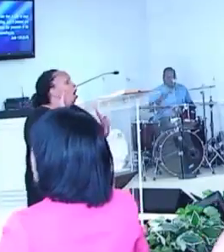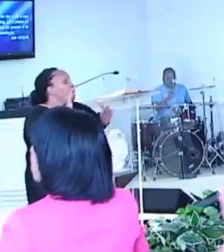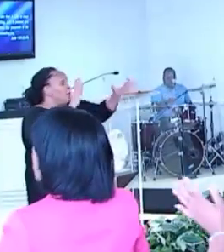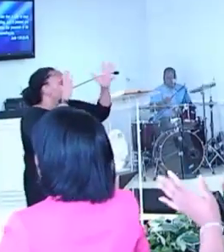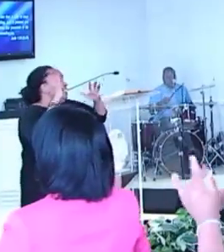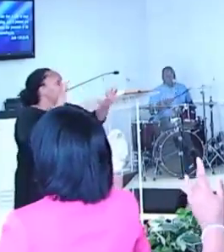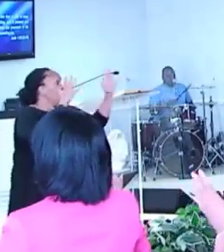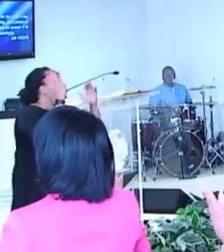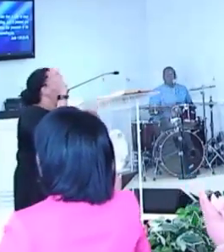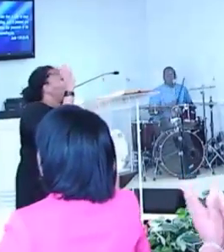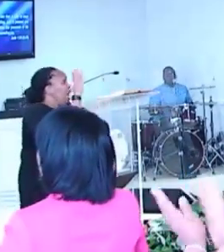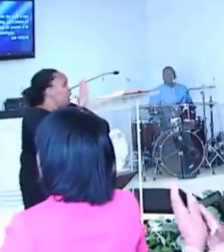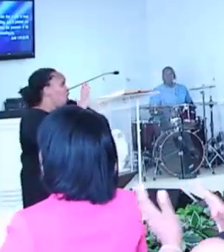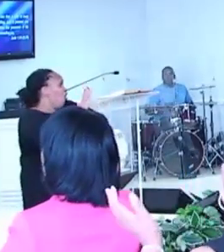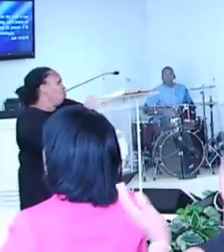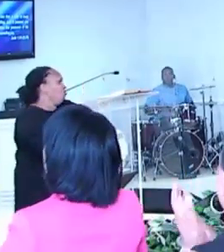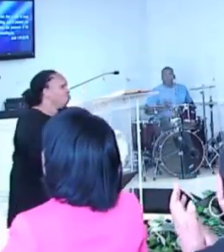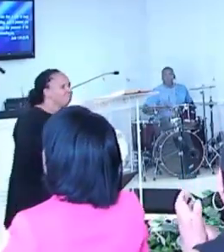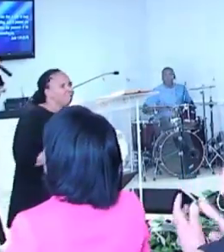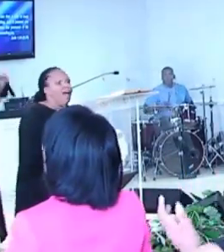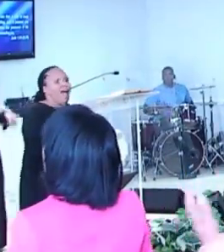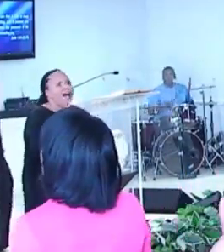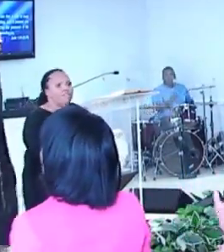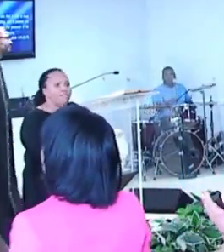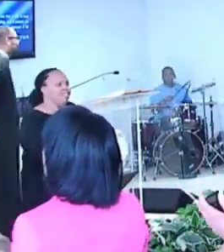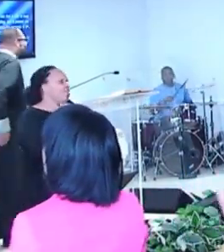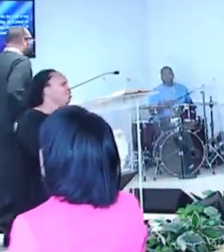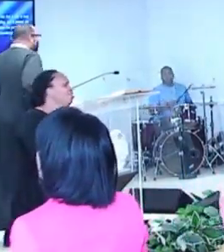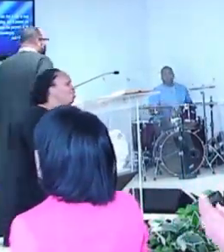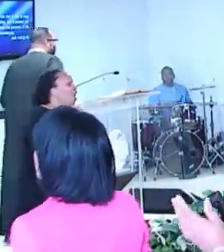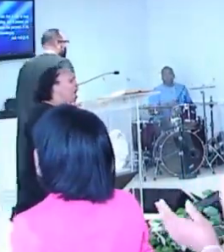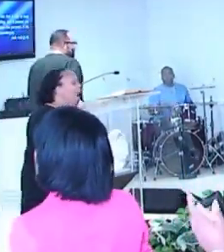Praise him all day long. I feel